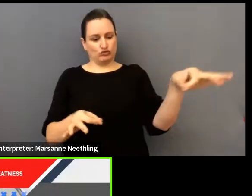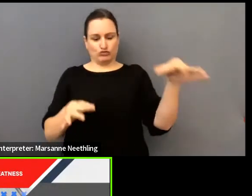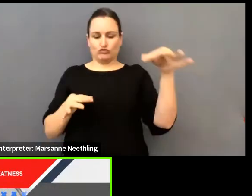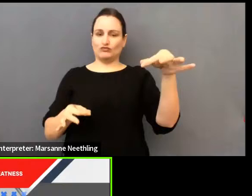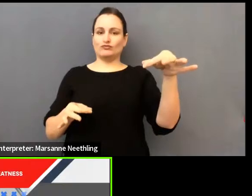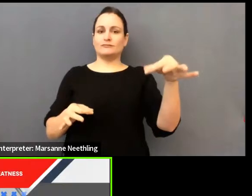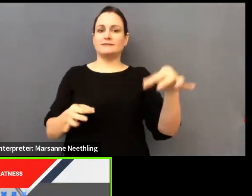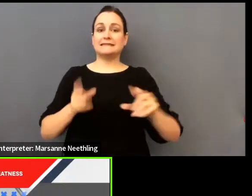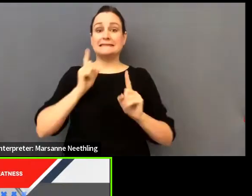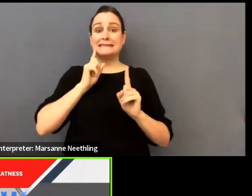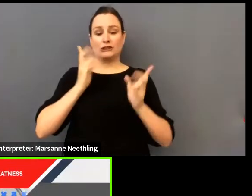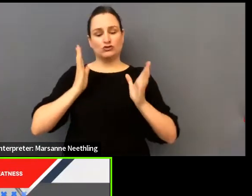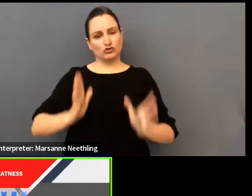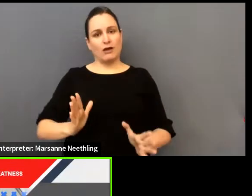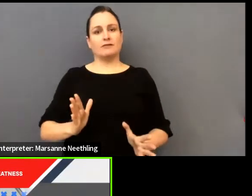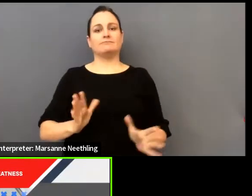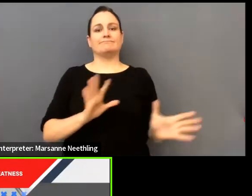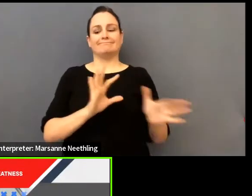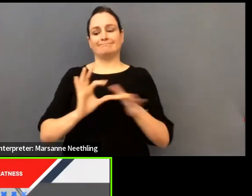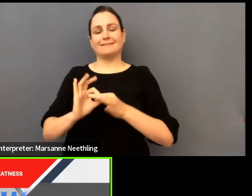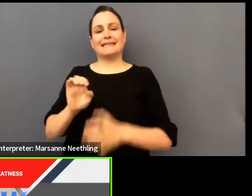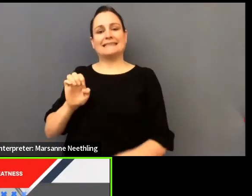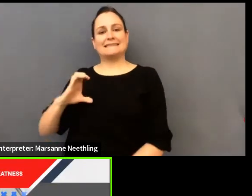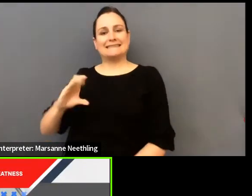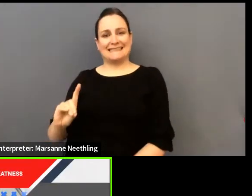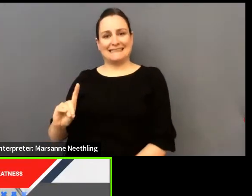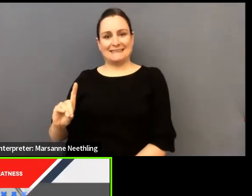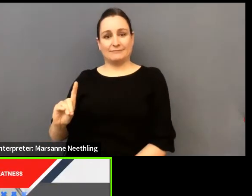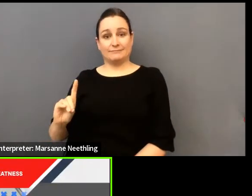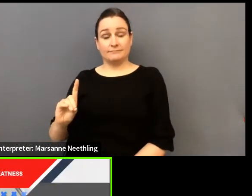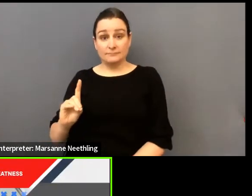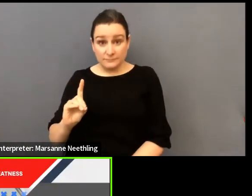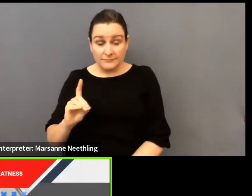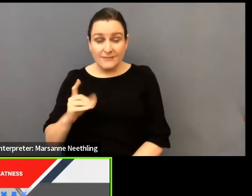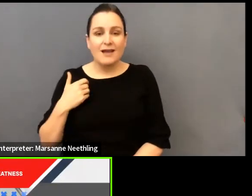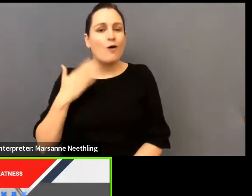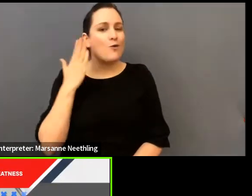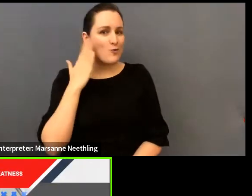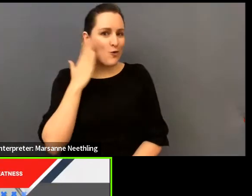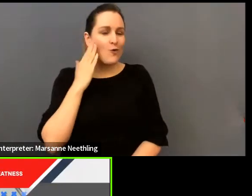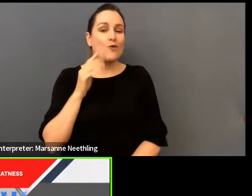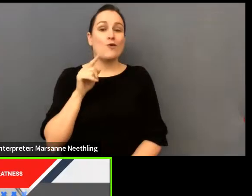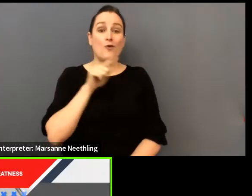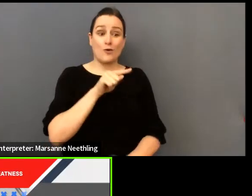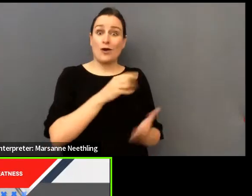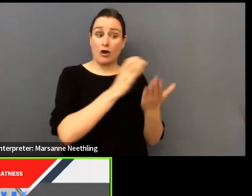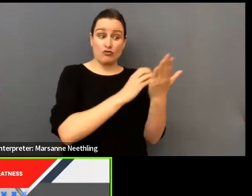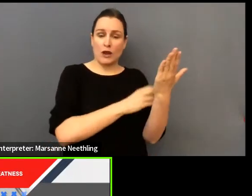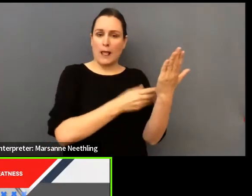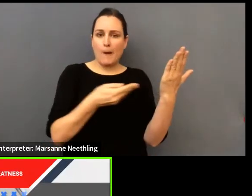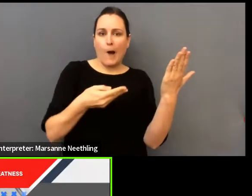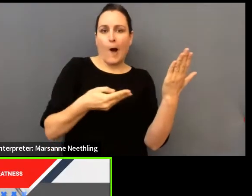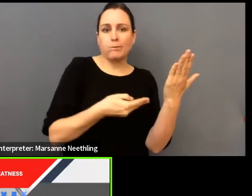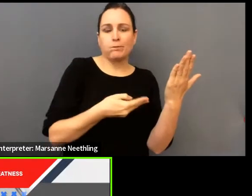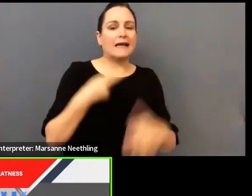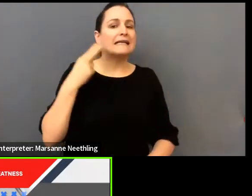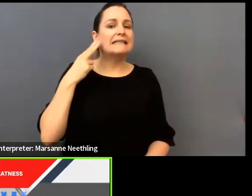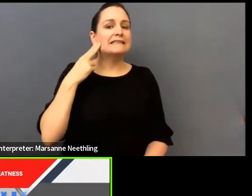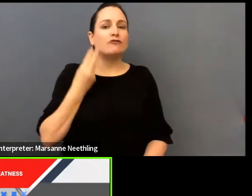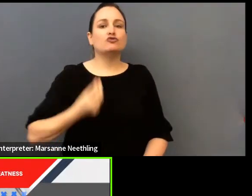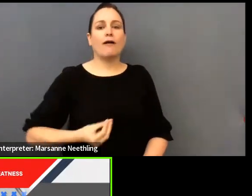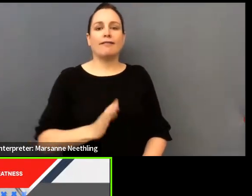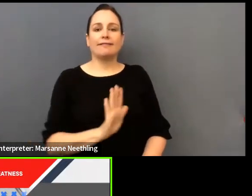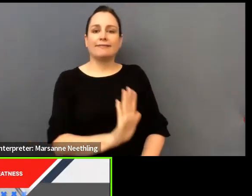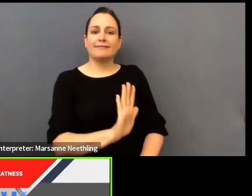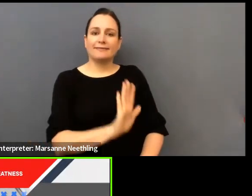teachers. And I know they want to include deaf children, what the needs and requirements of